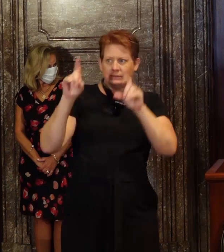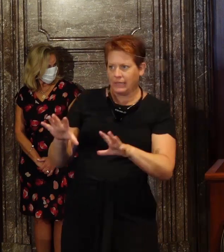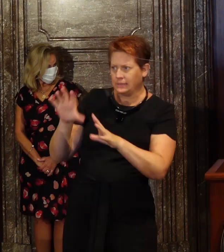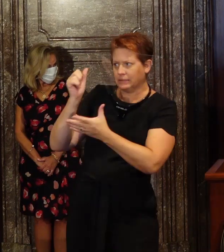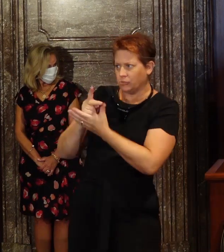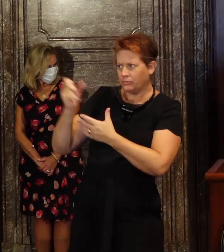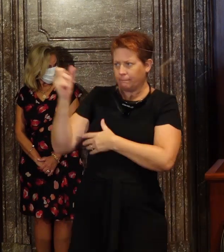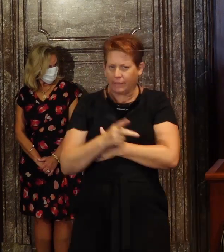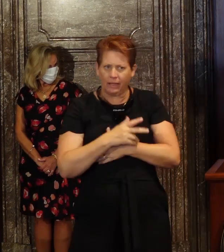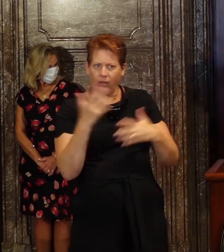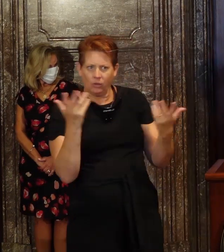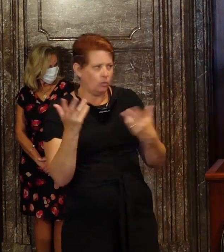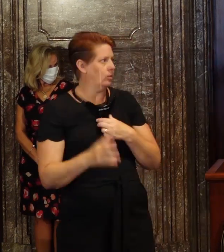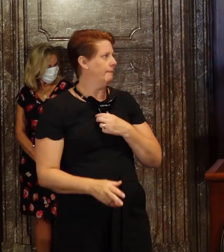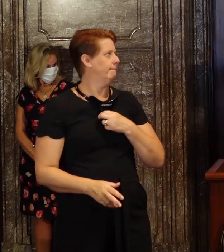come back?